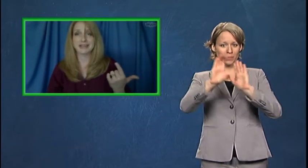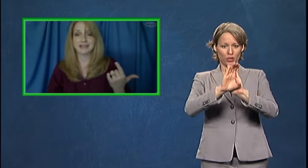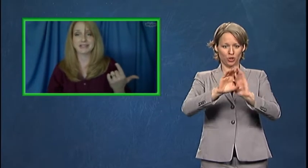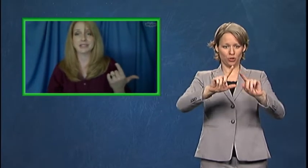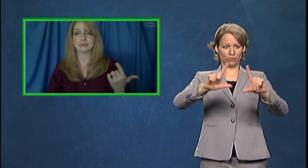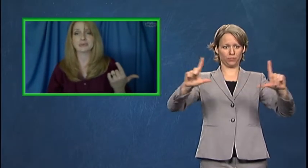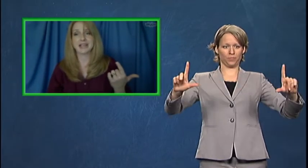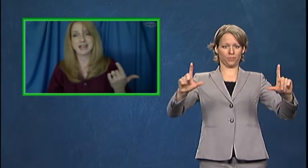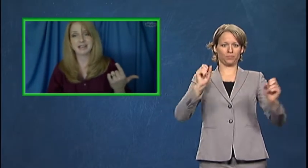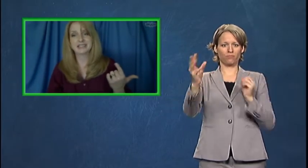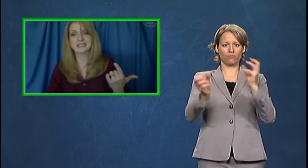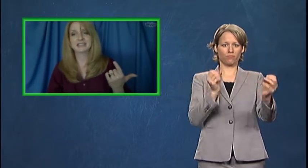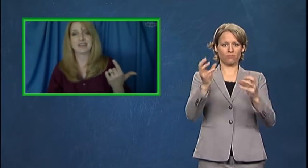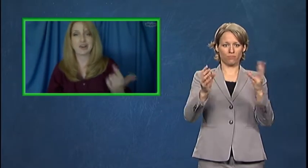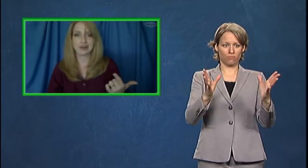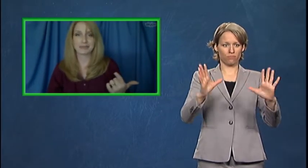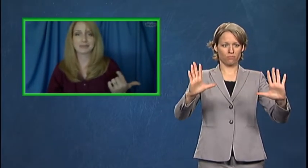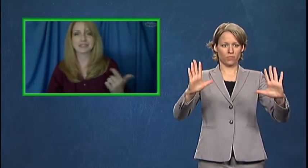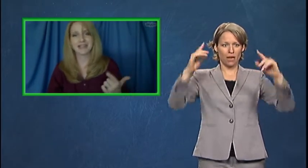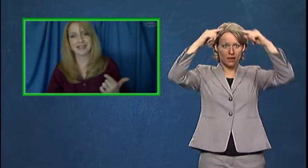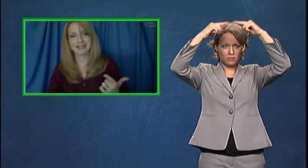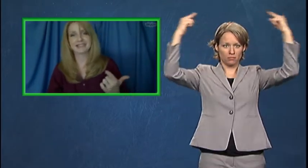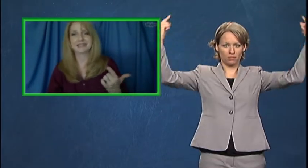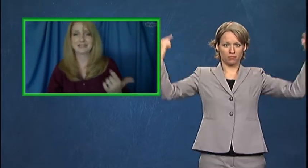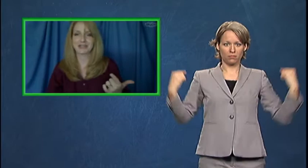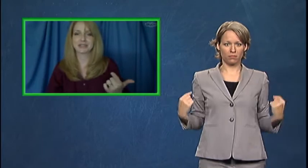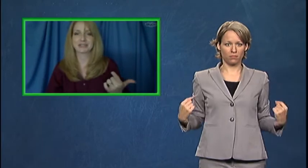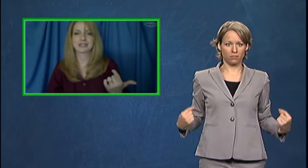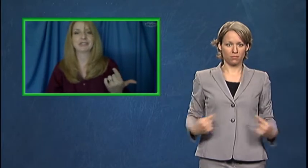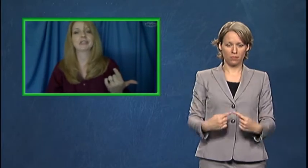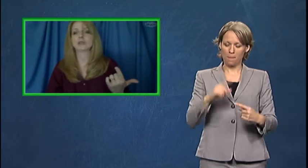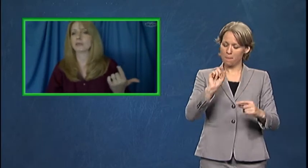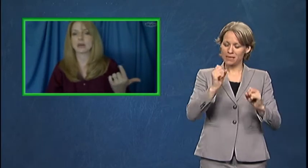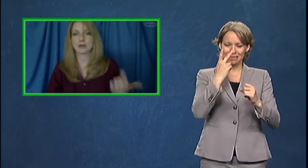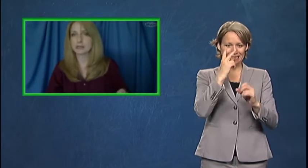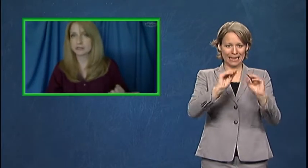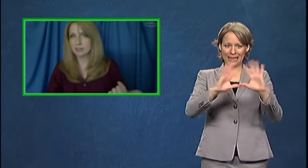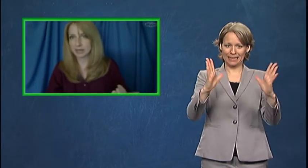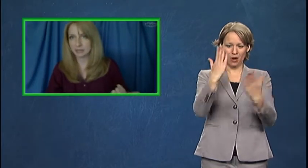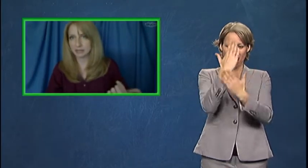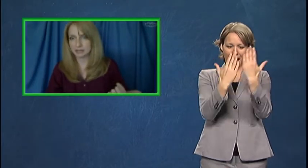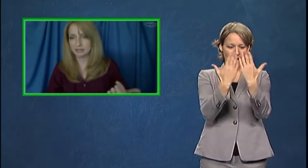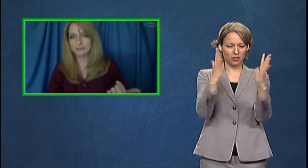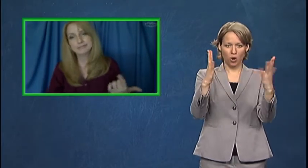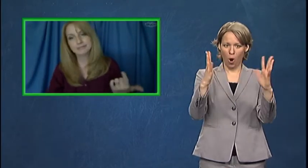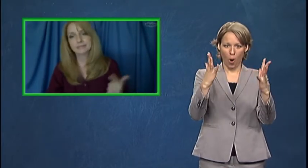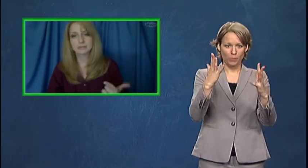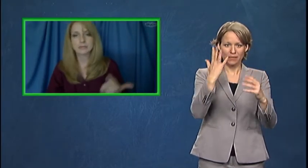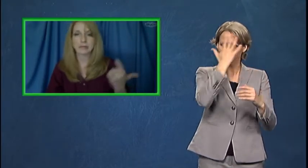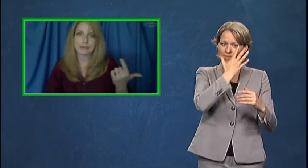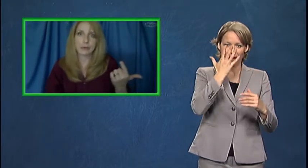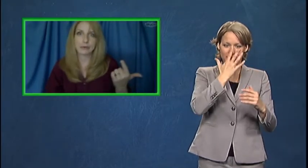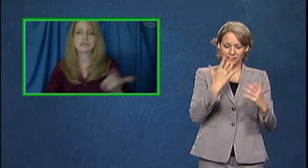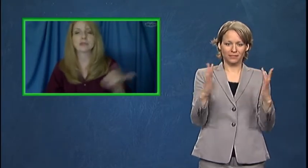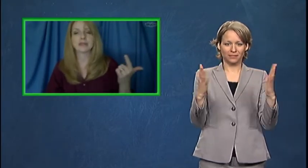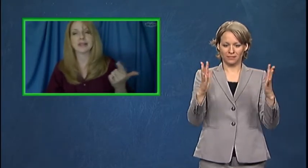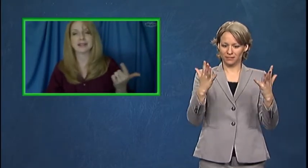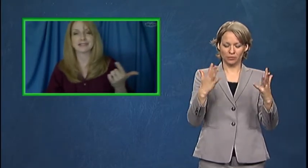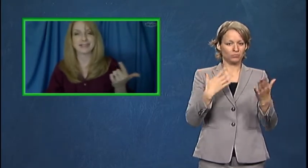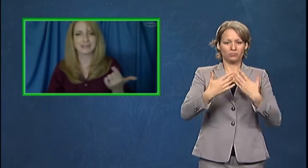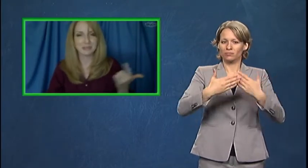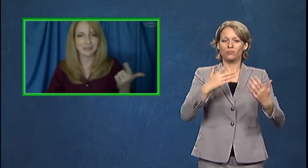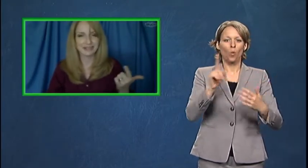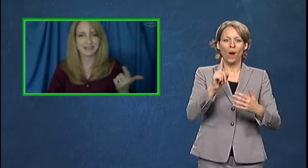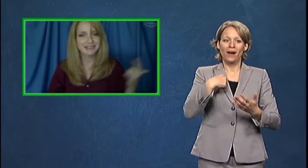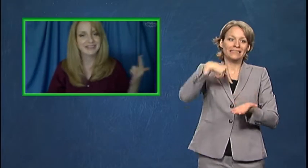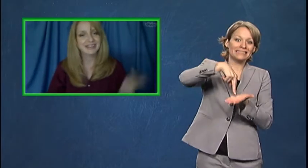participating individual's head, arms, hands, fingers, regardless of body position, of course, but I guess they